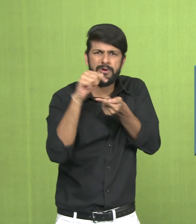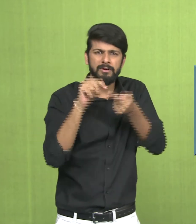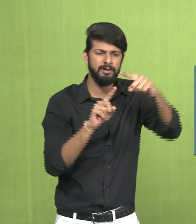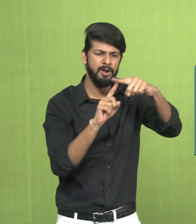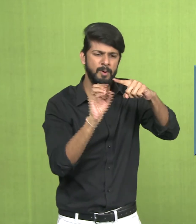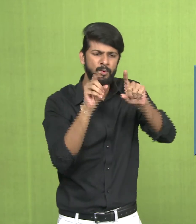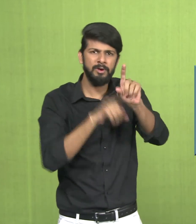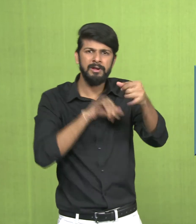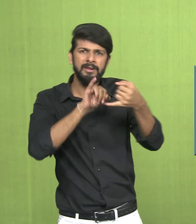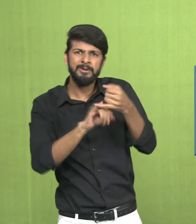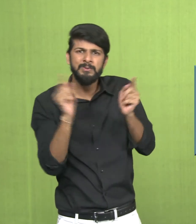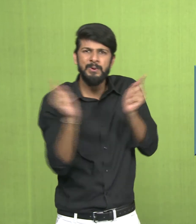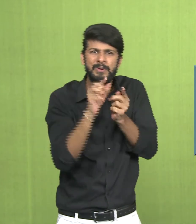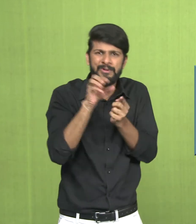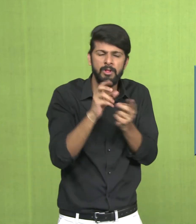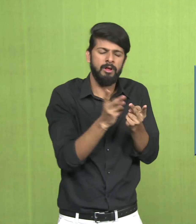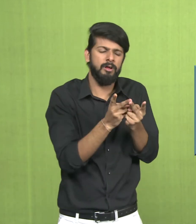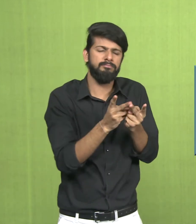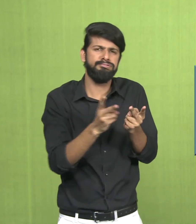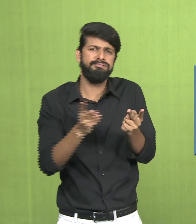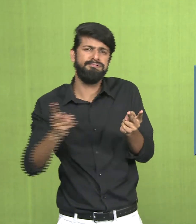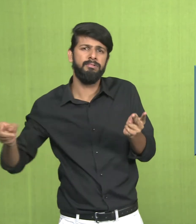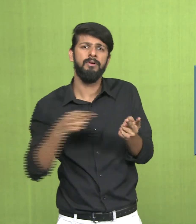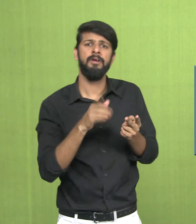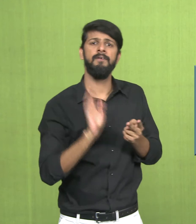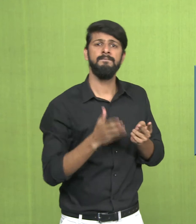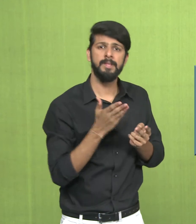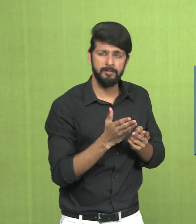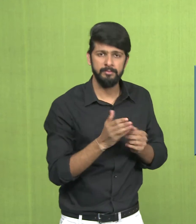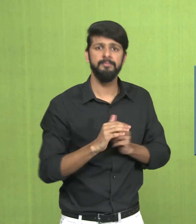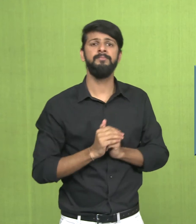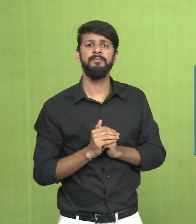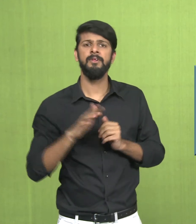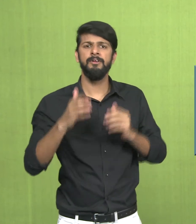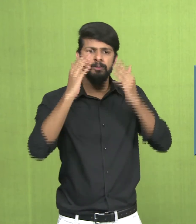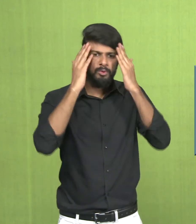These kind of things were found during excavation at Harappa and Mohenjo-daro.